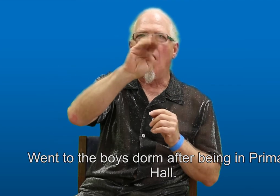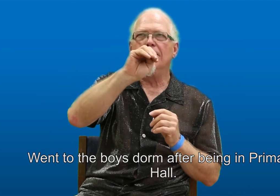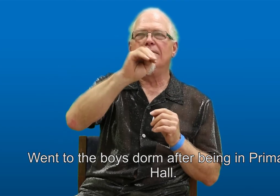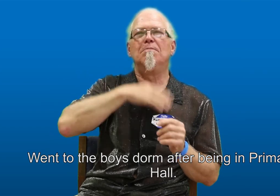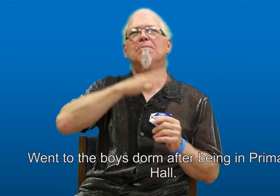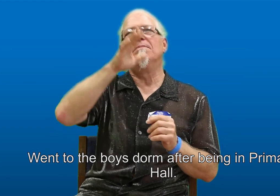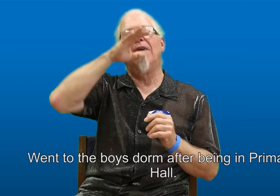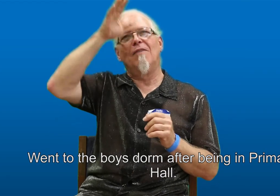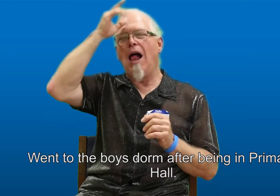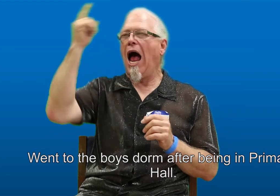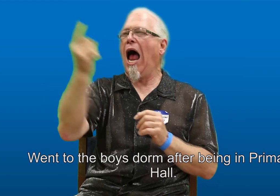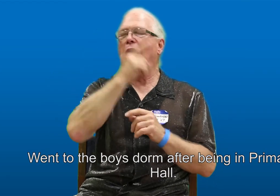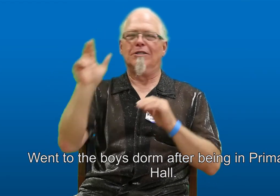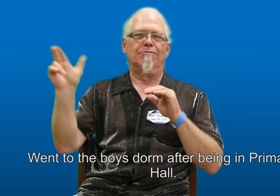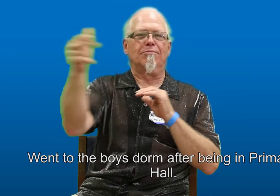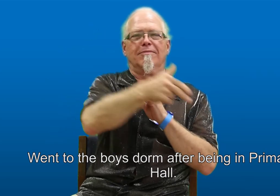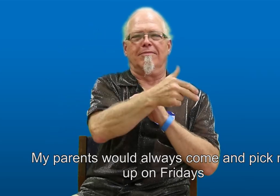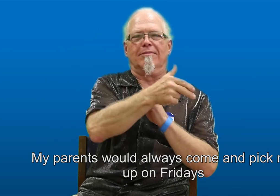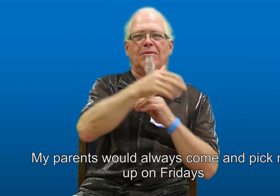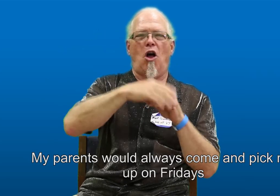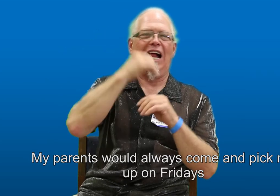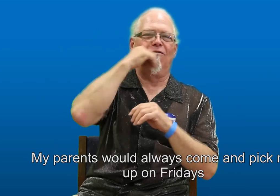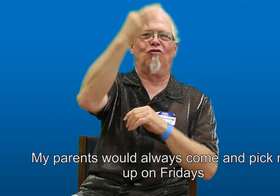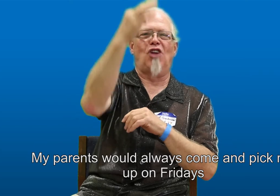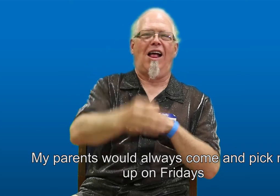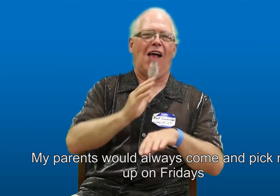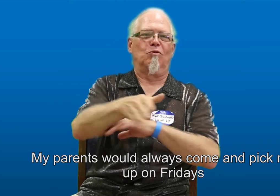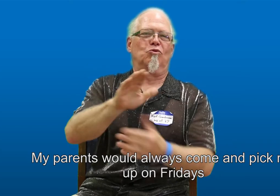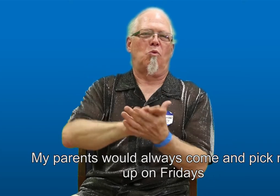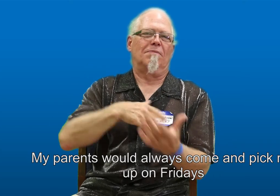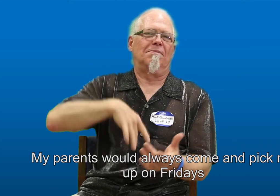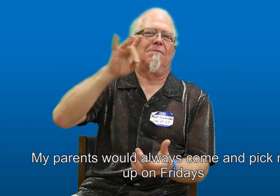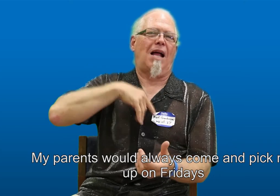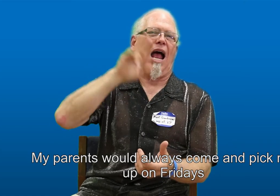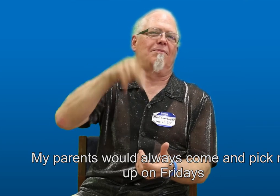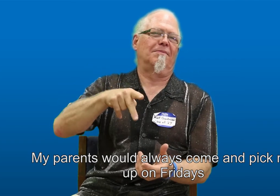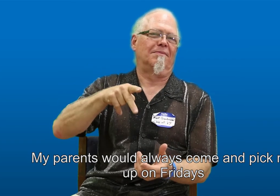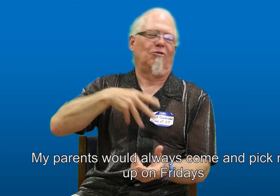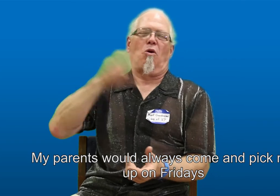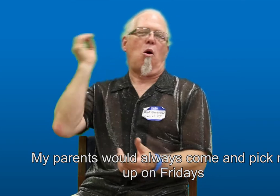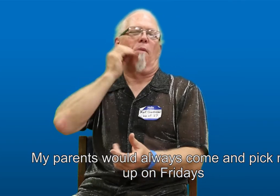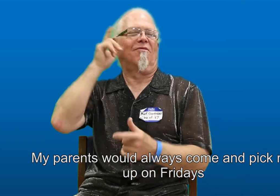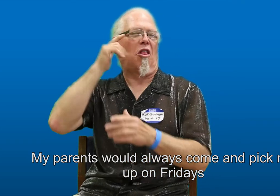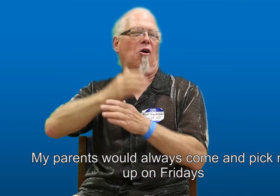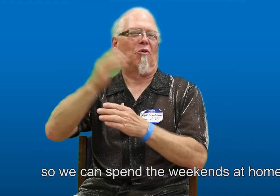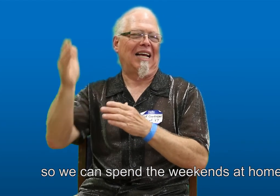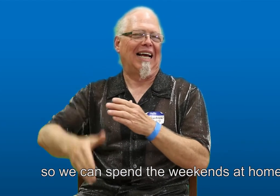Went to the boys' dorm after being in primary hall. My parents would always come and pick me up on Fridays so we could